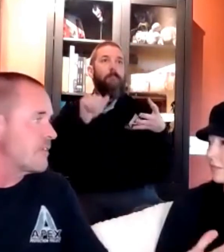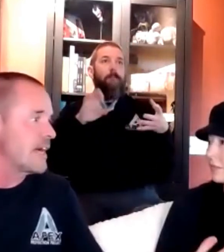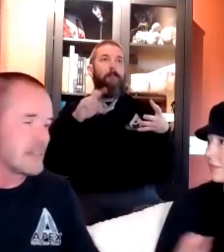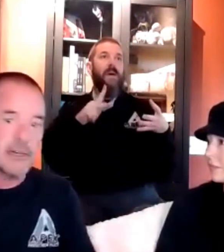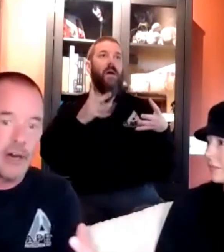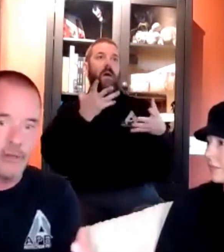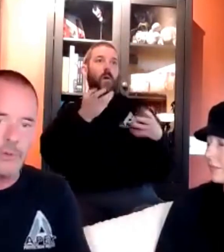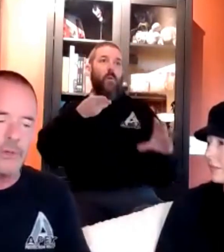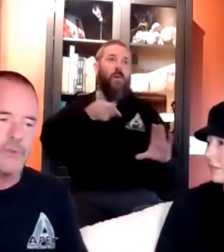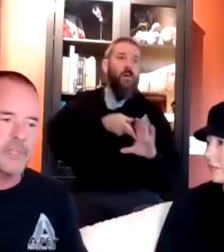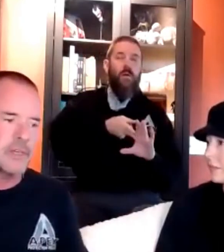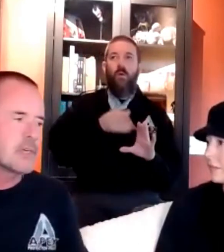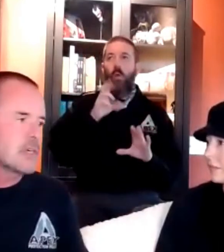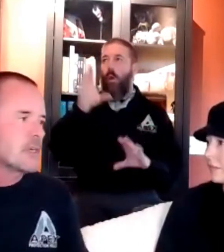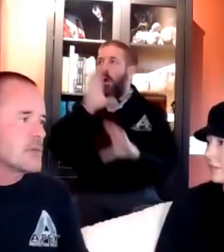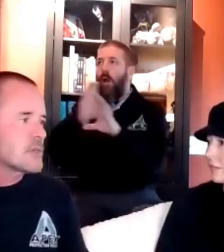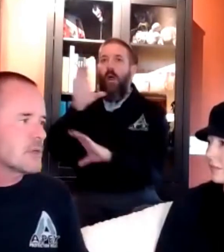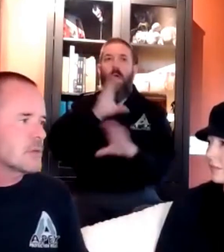trying to find other wolves,